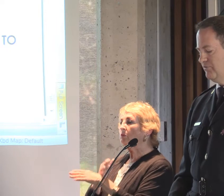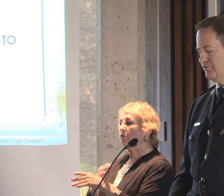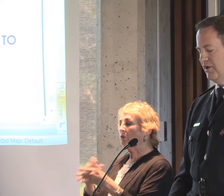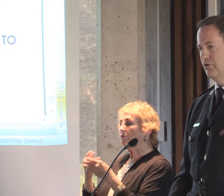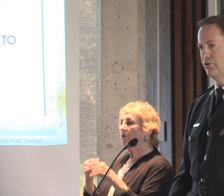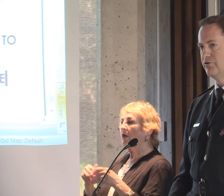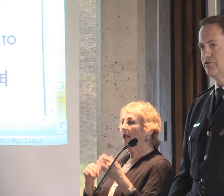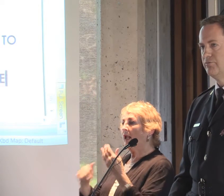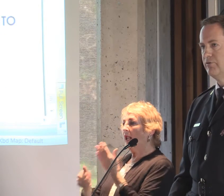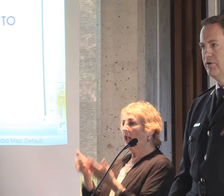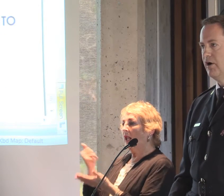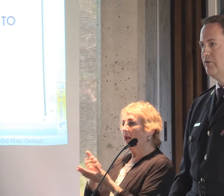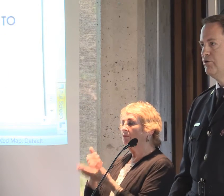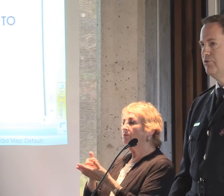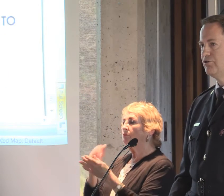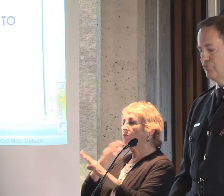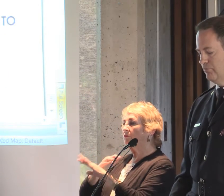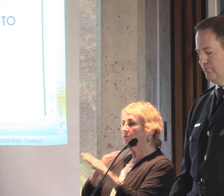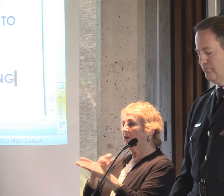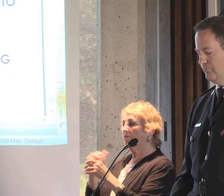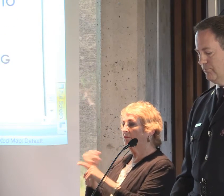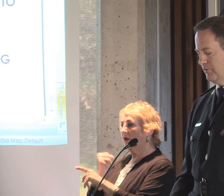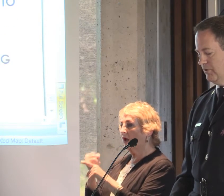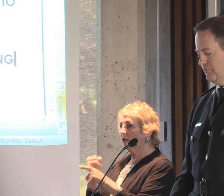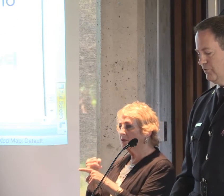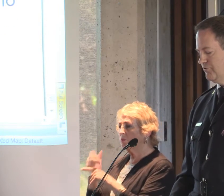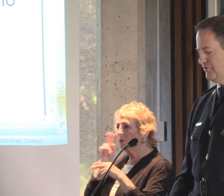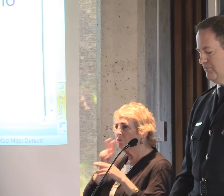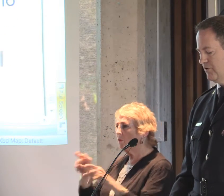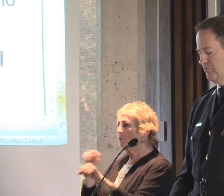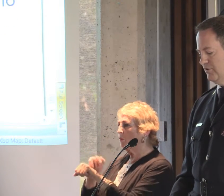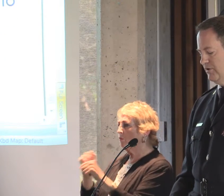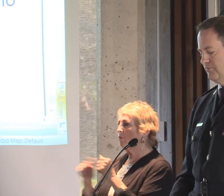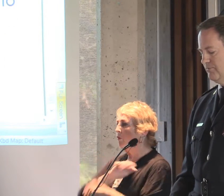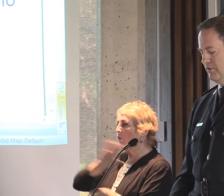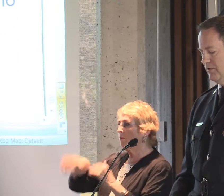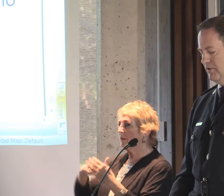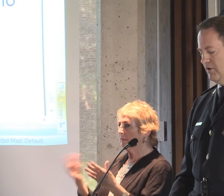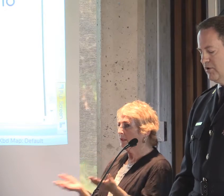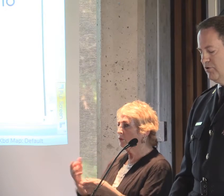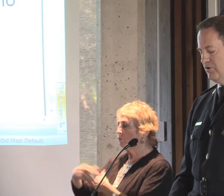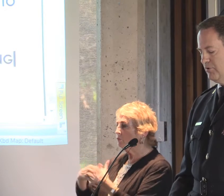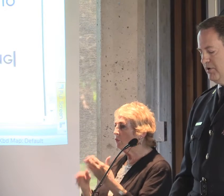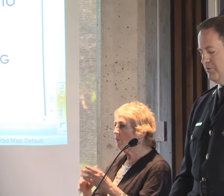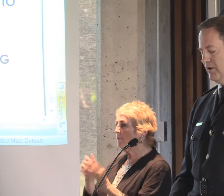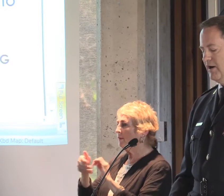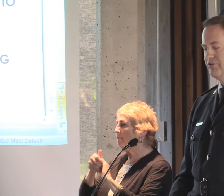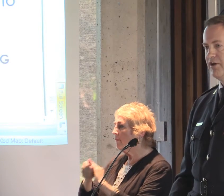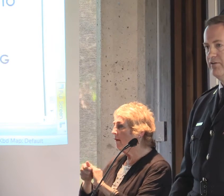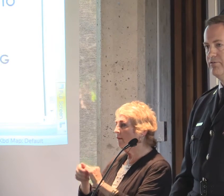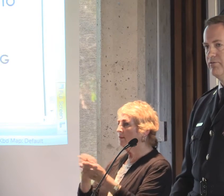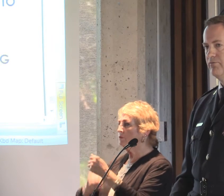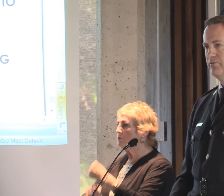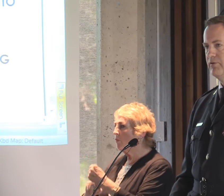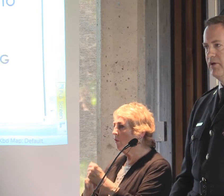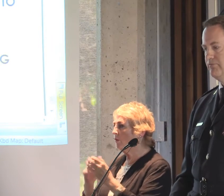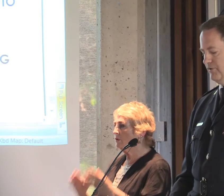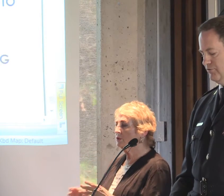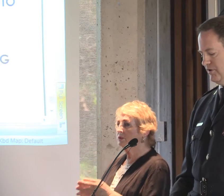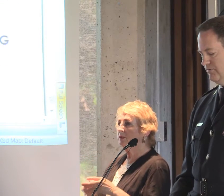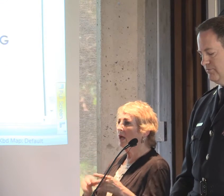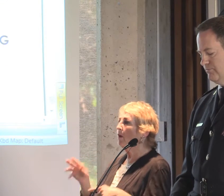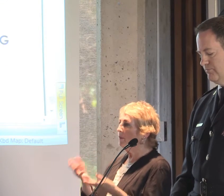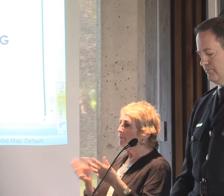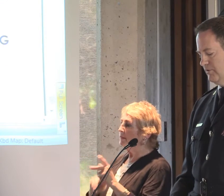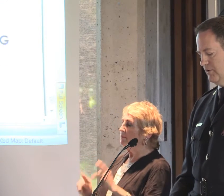with all of the stakeholders, all of you in this room, towards a safer community, a community where people are safe and